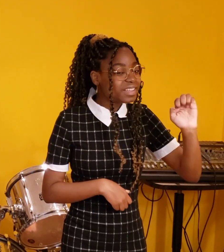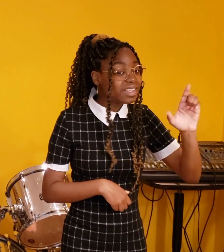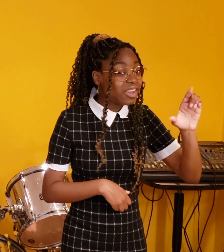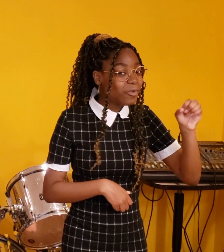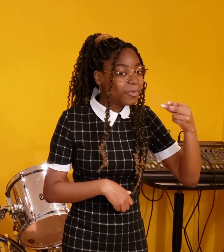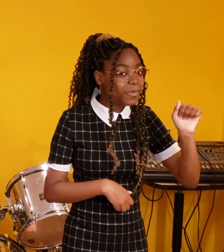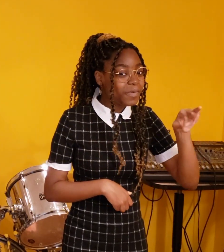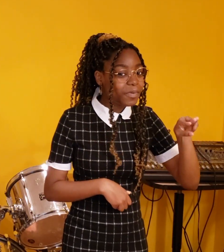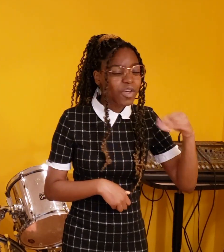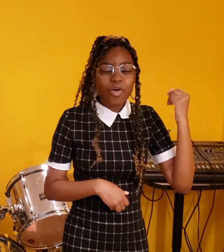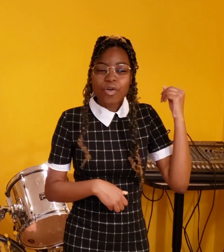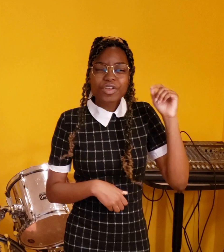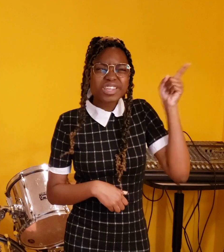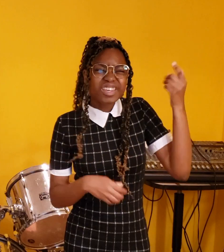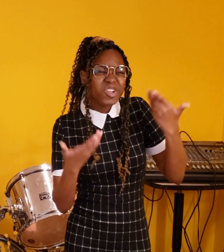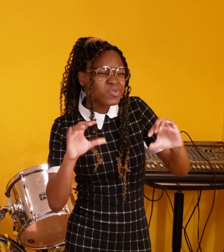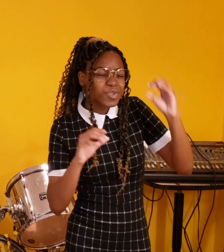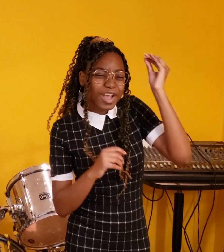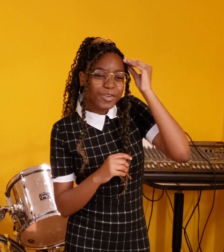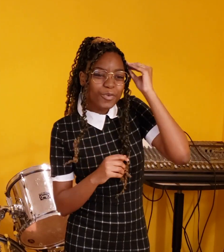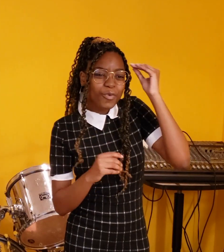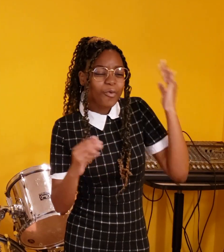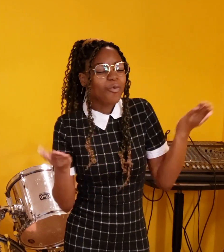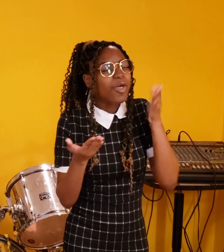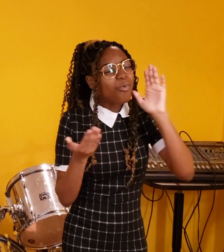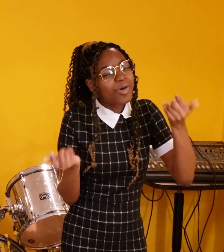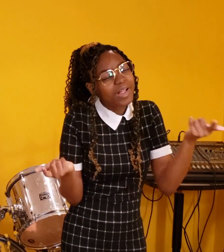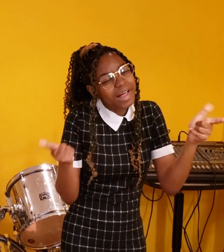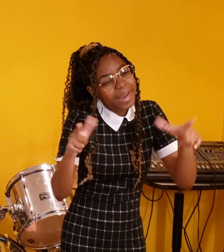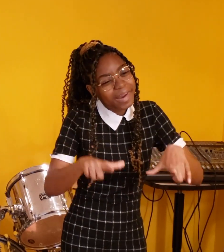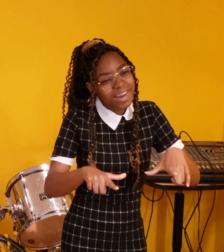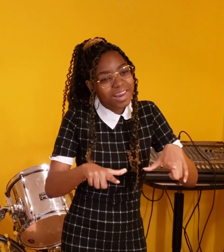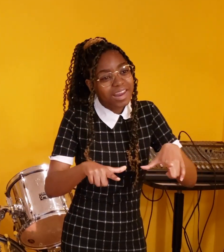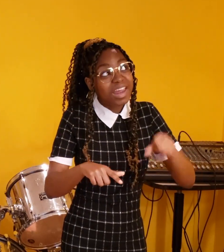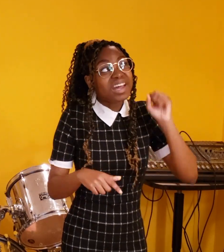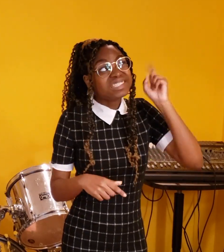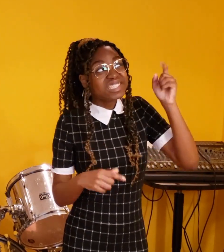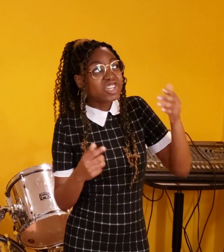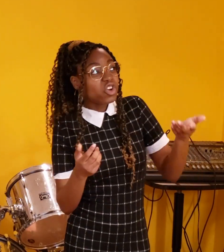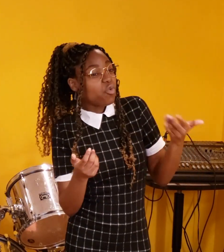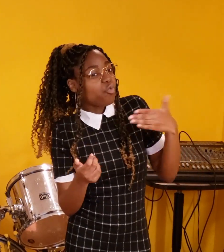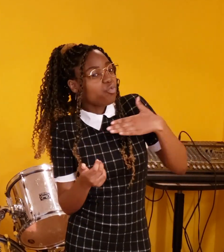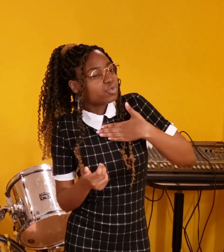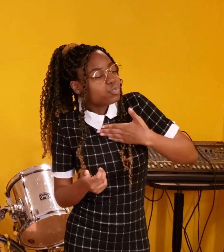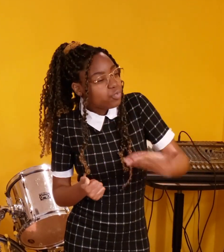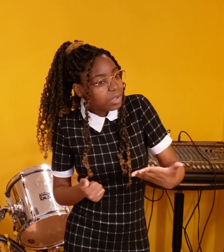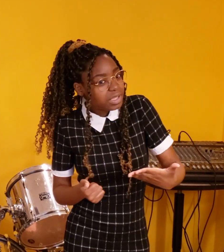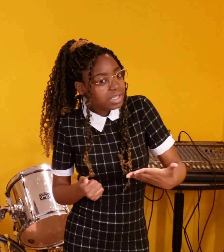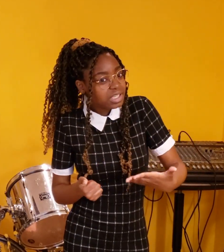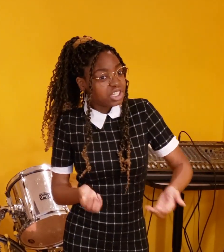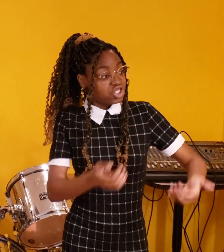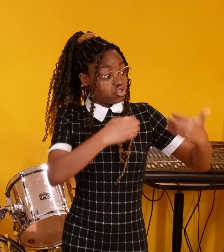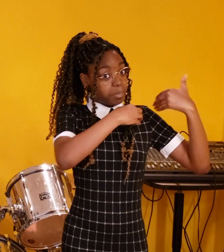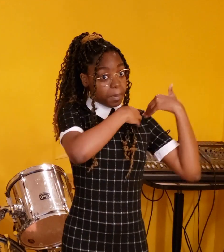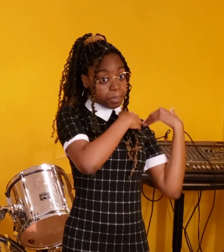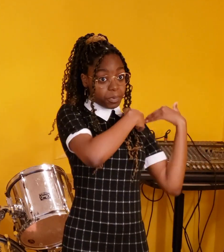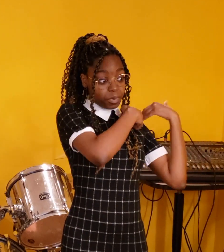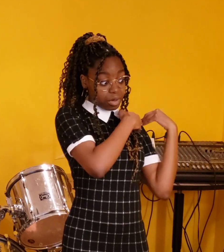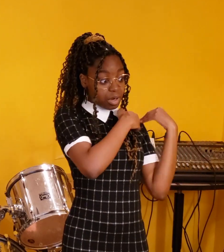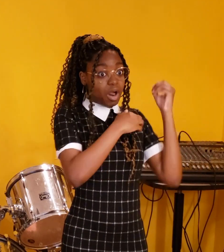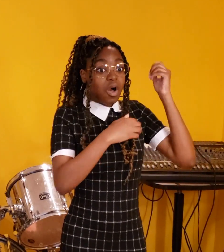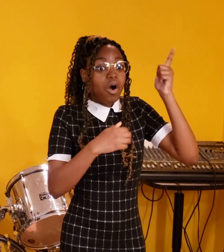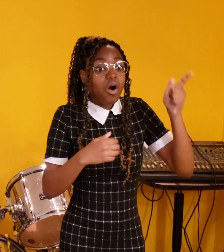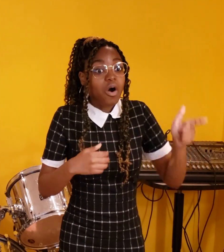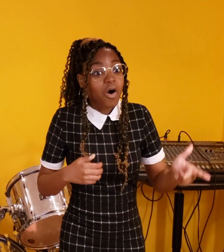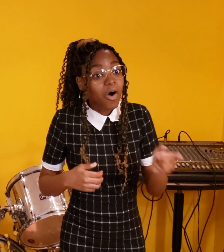what was going to happen and that it would be willing to bear all things and endure all things. Isn't that beautiful? God knew what was